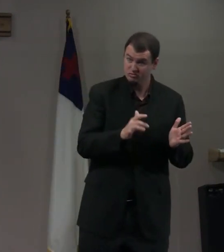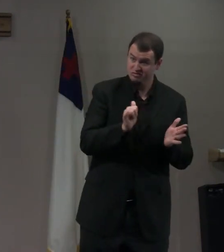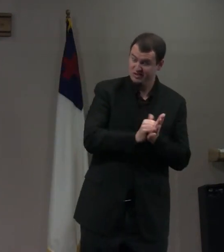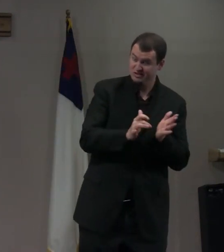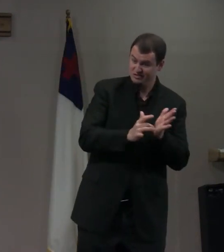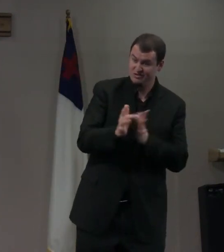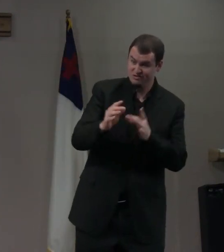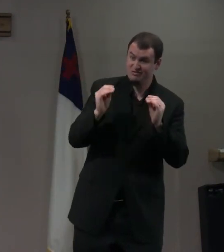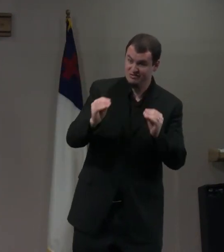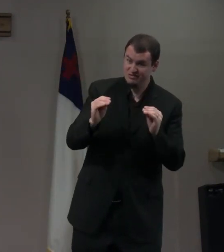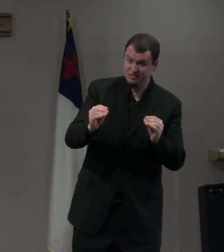servant,